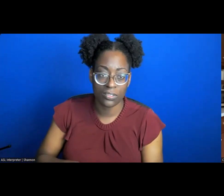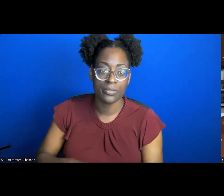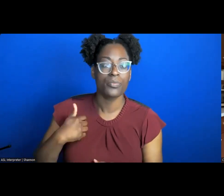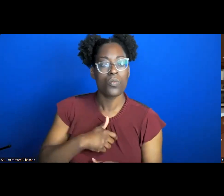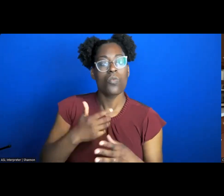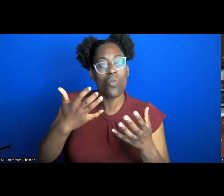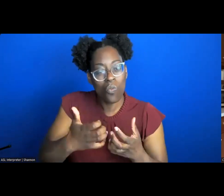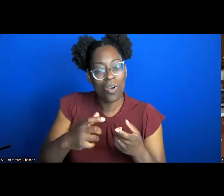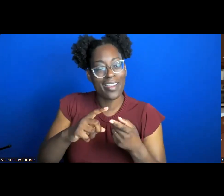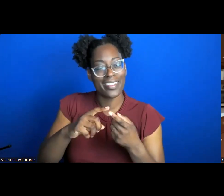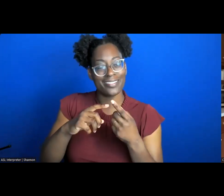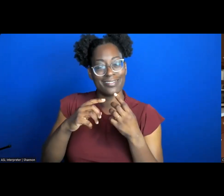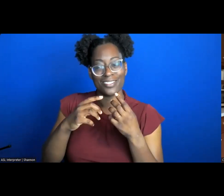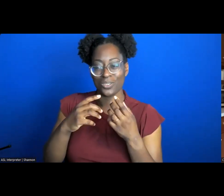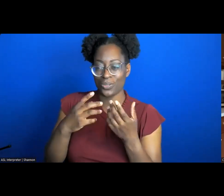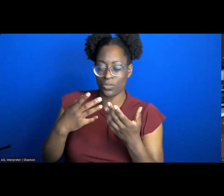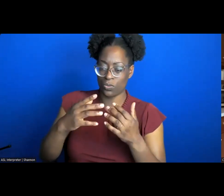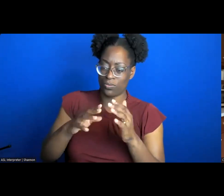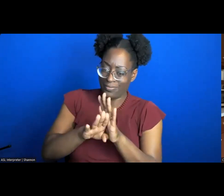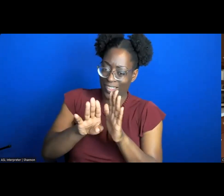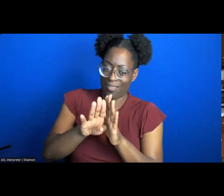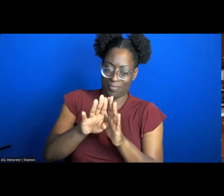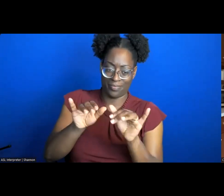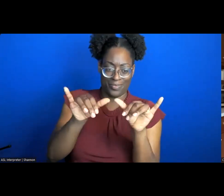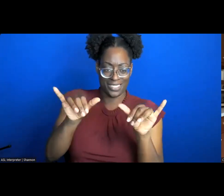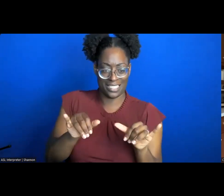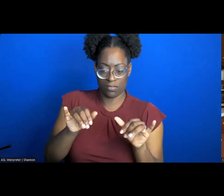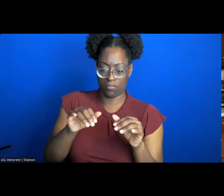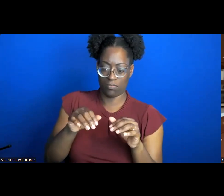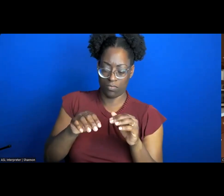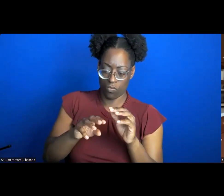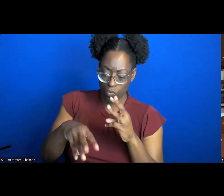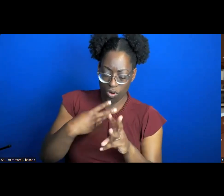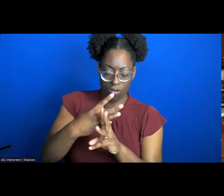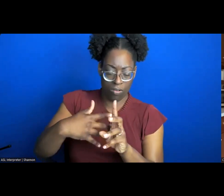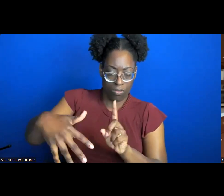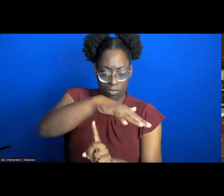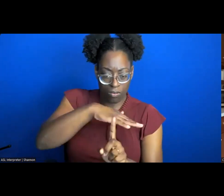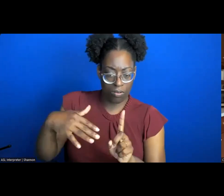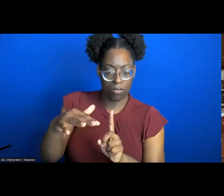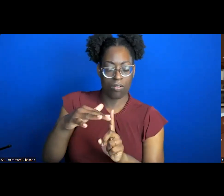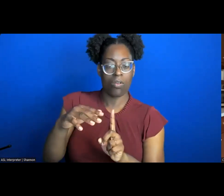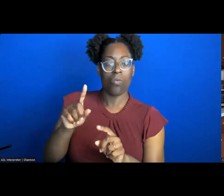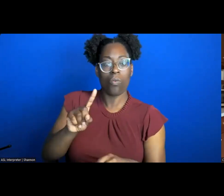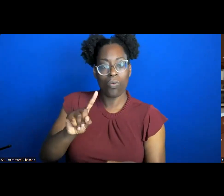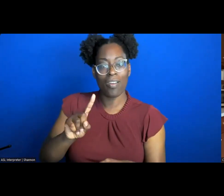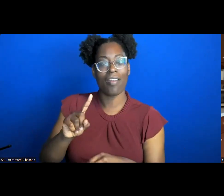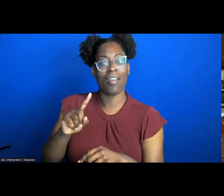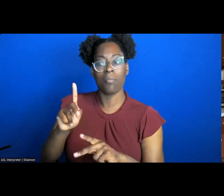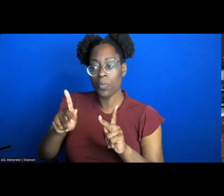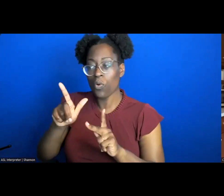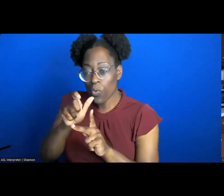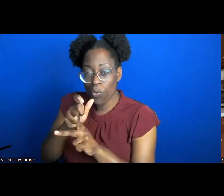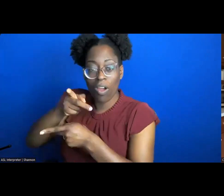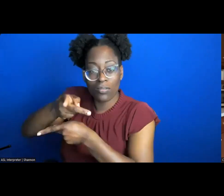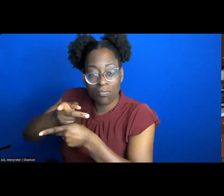about the important role of early educators, what the role they play in brain development, and we work to ensure their voice is